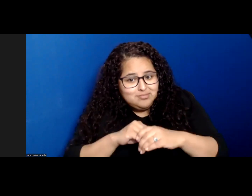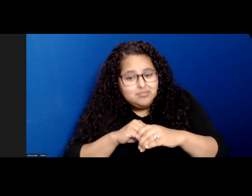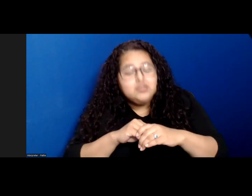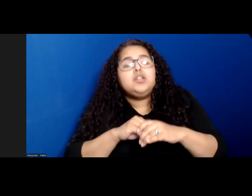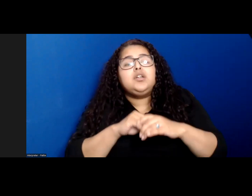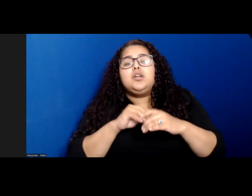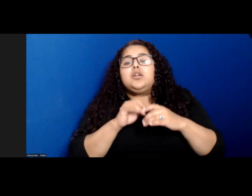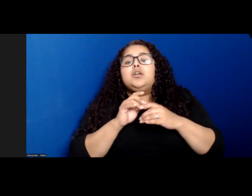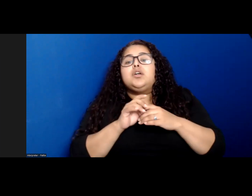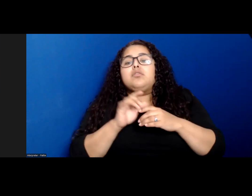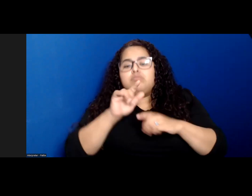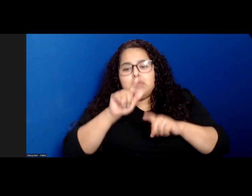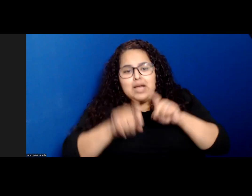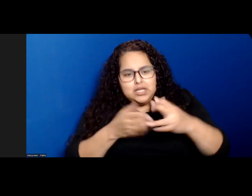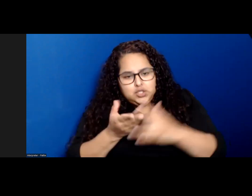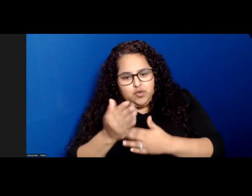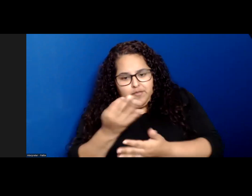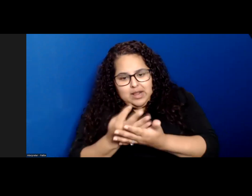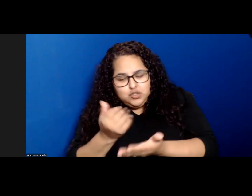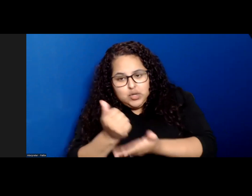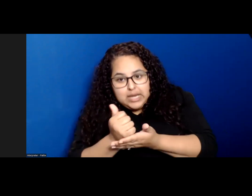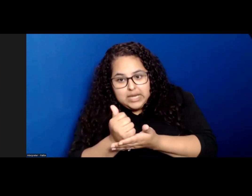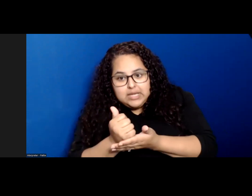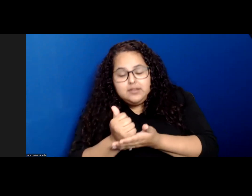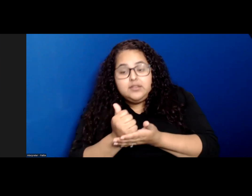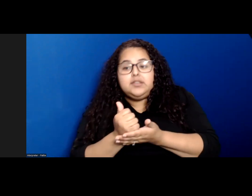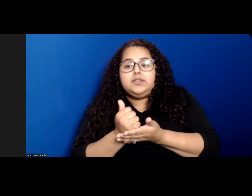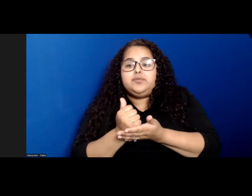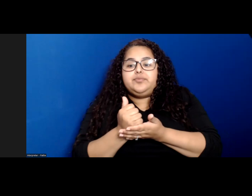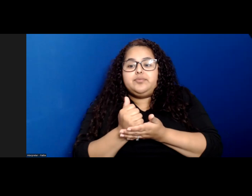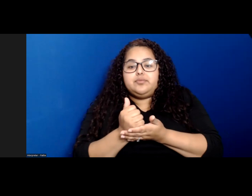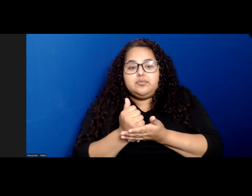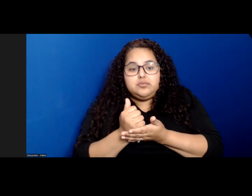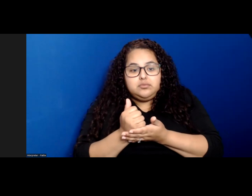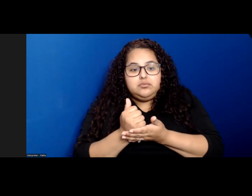can ask through financial aid whether you can